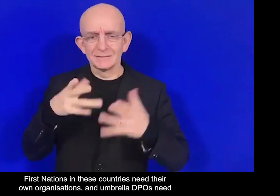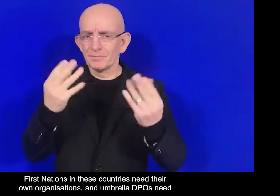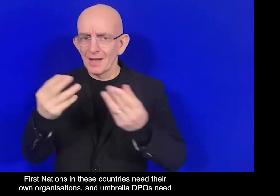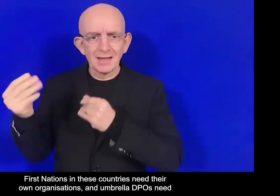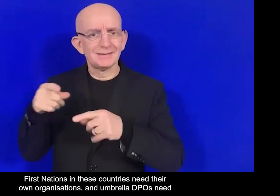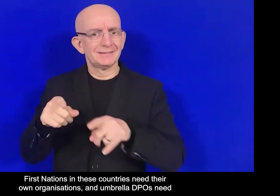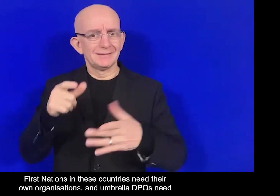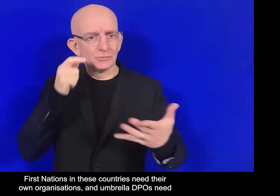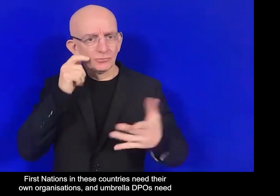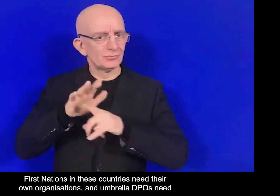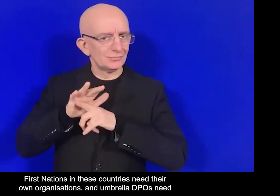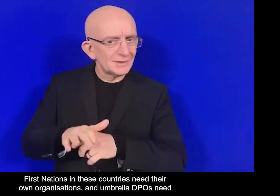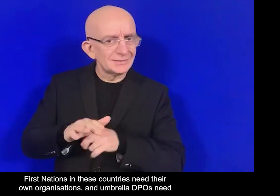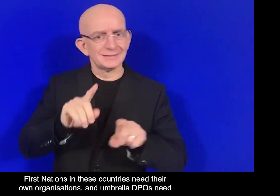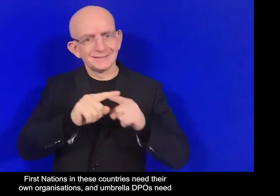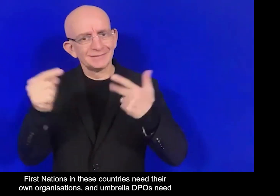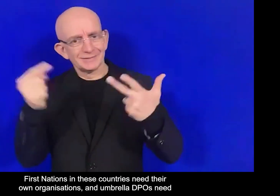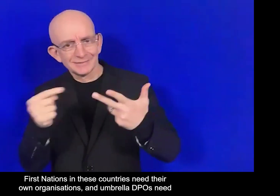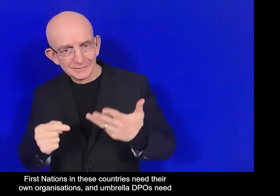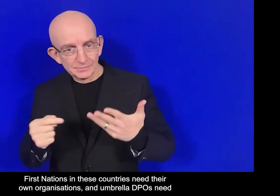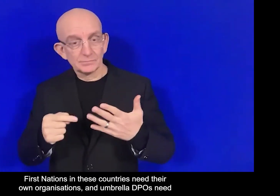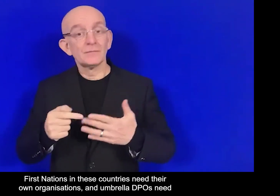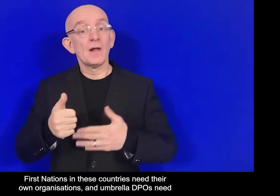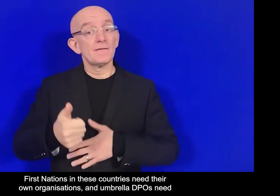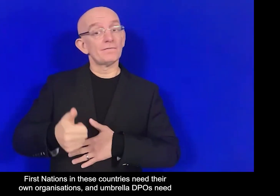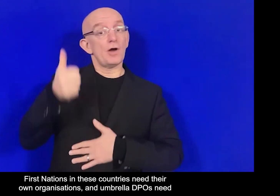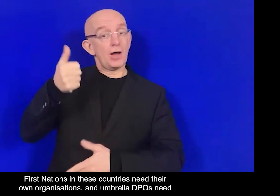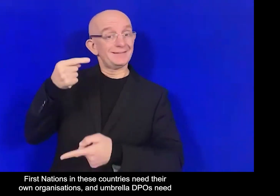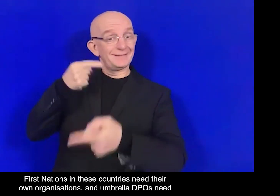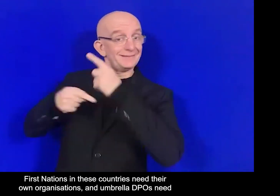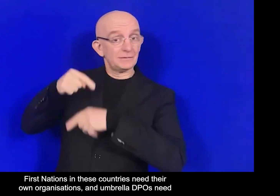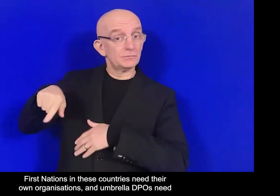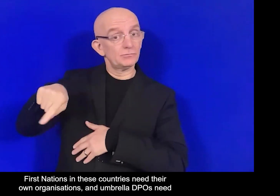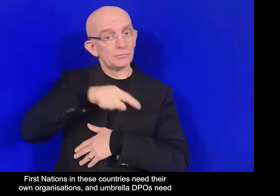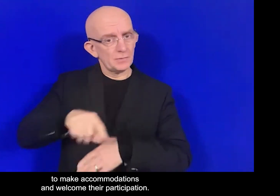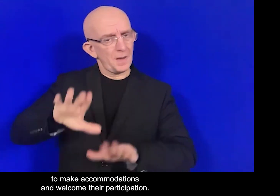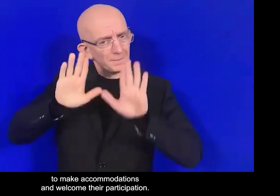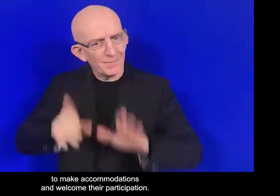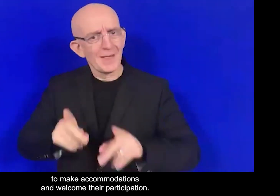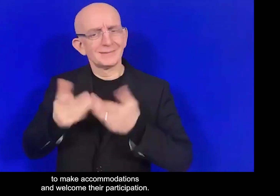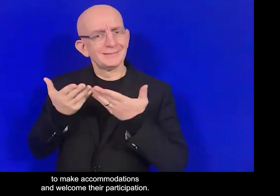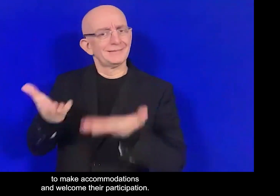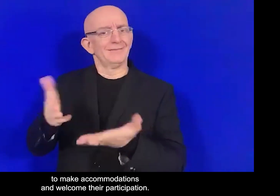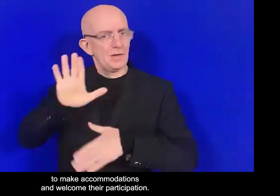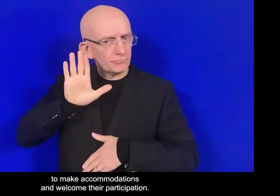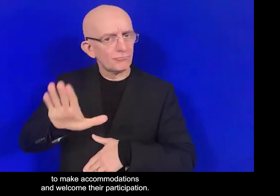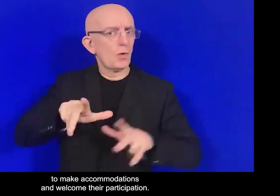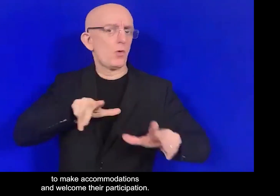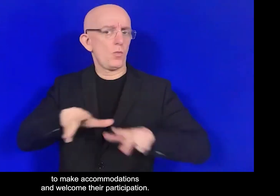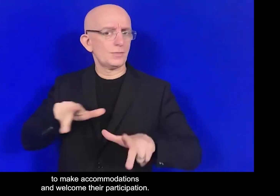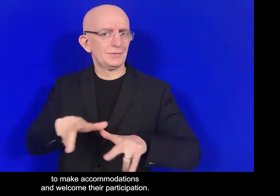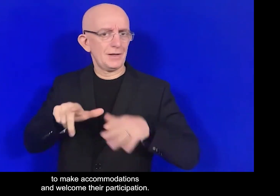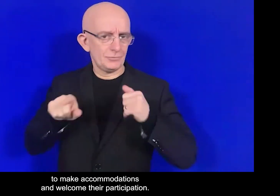First Nations in these countries need their own organizations, and umbrella DPOs need to make accommodations